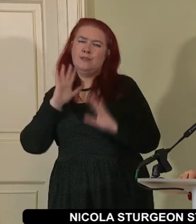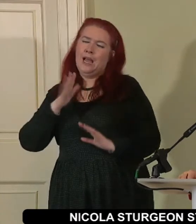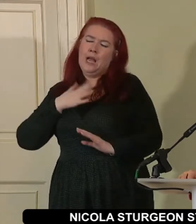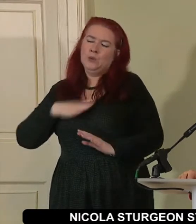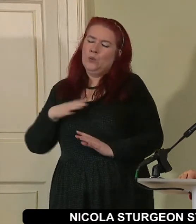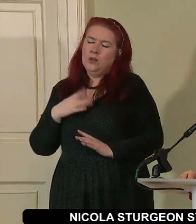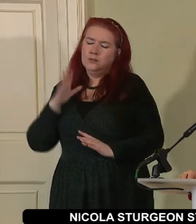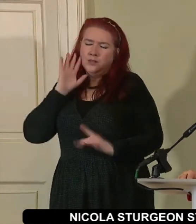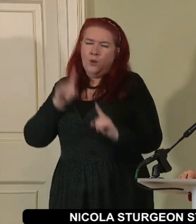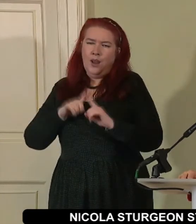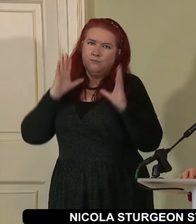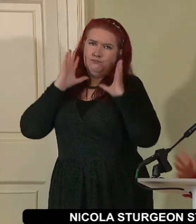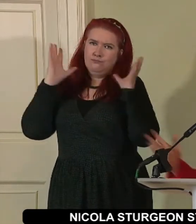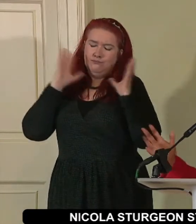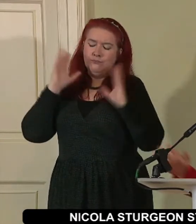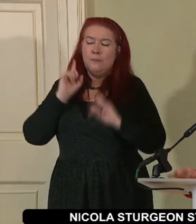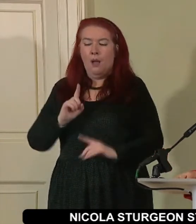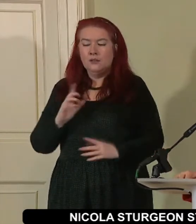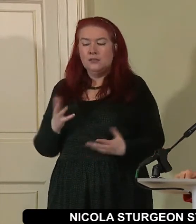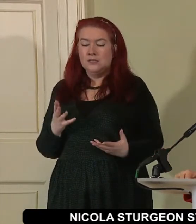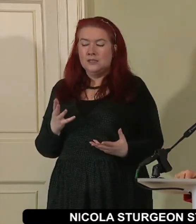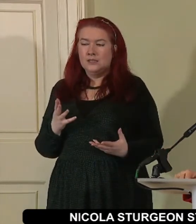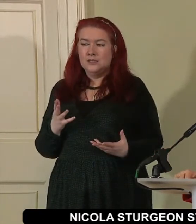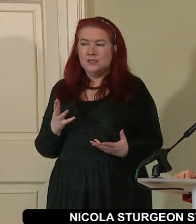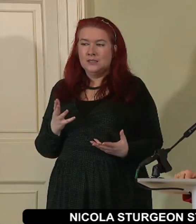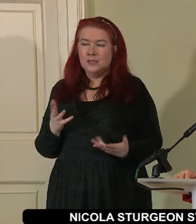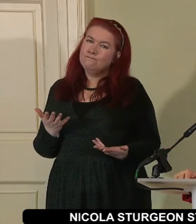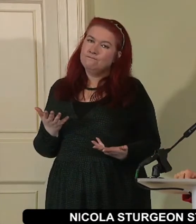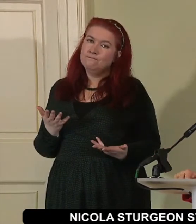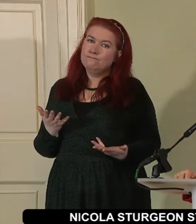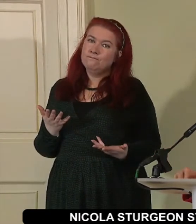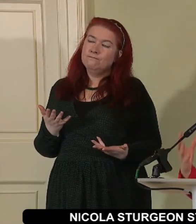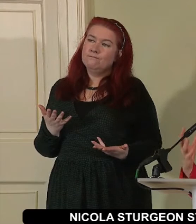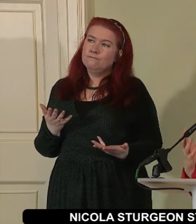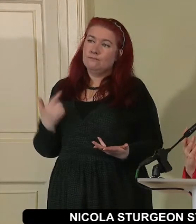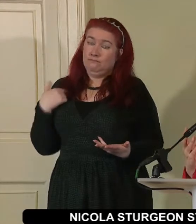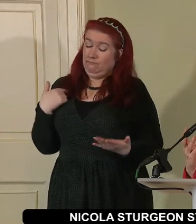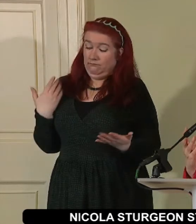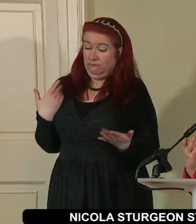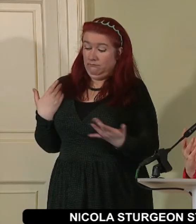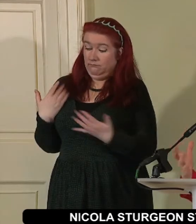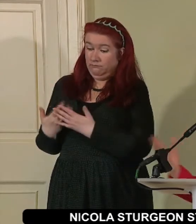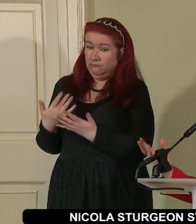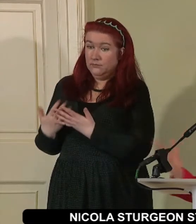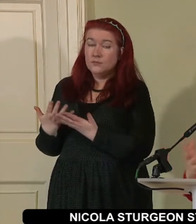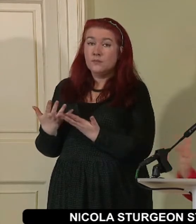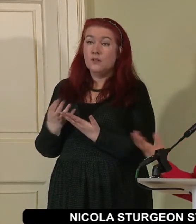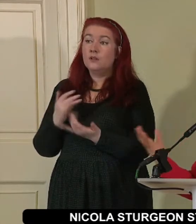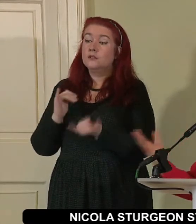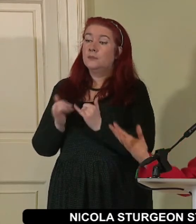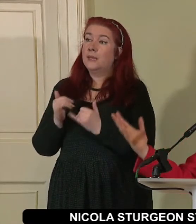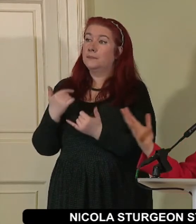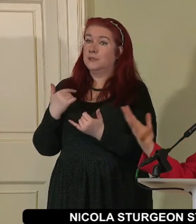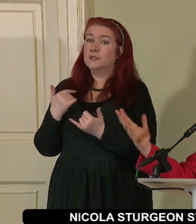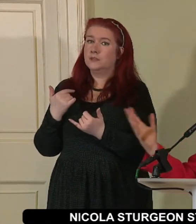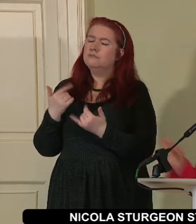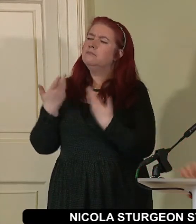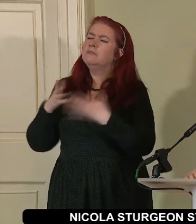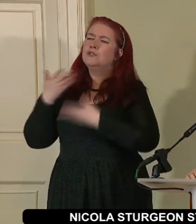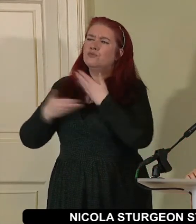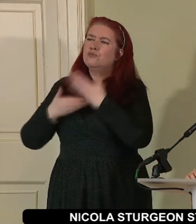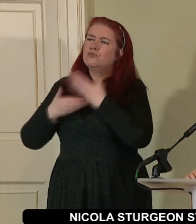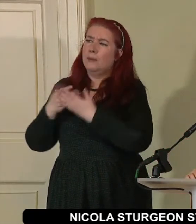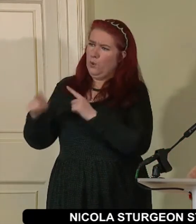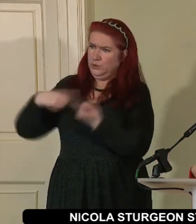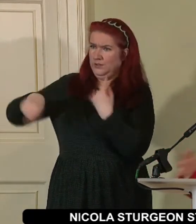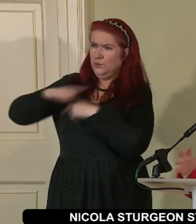to do. But yeah, I, even in times that would be described, have been described by most